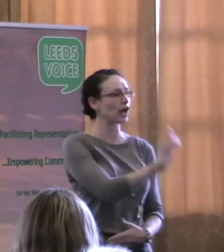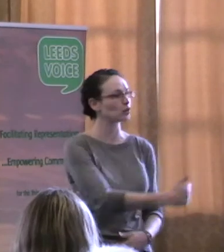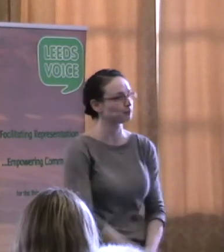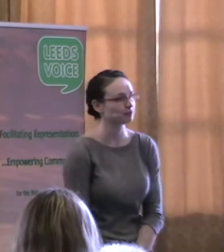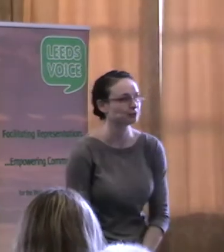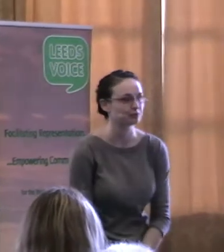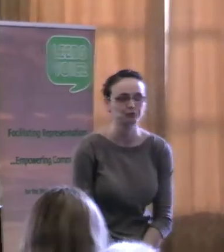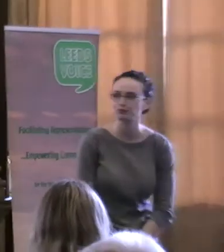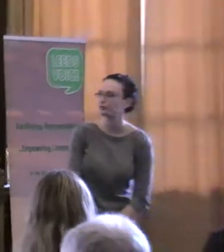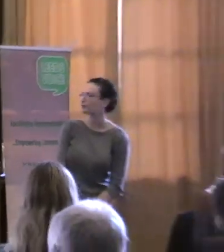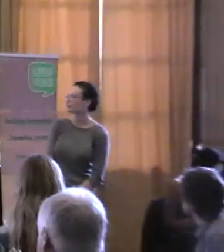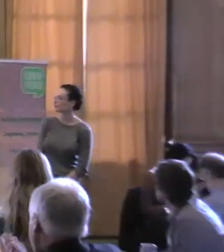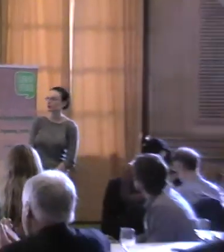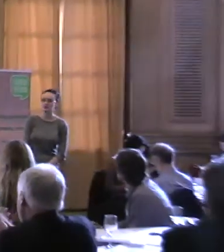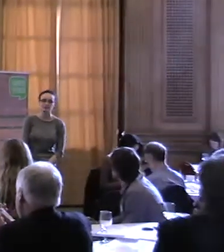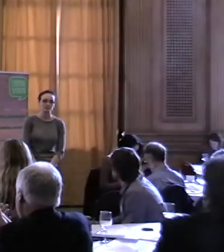Thank you.